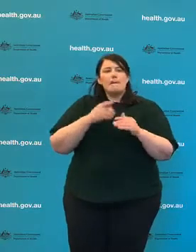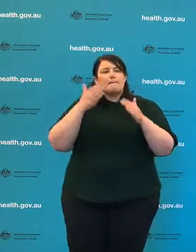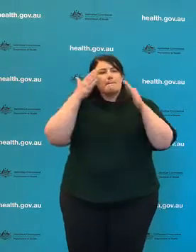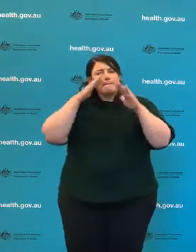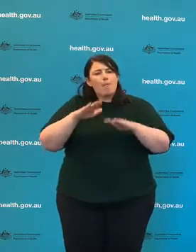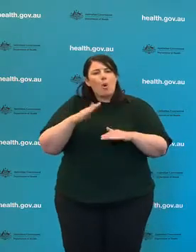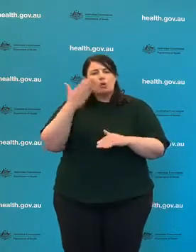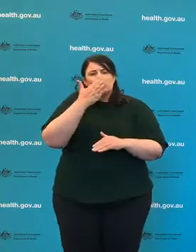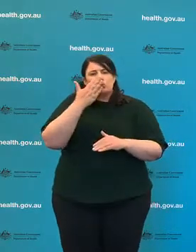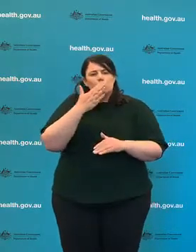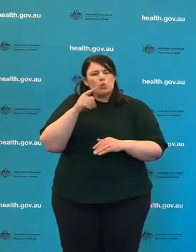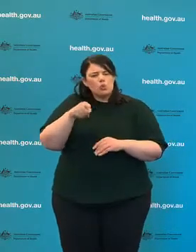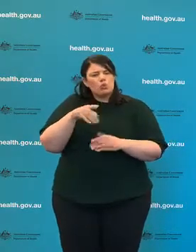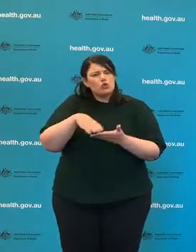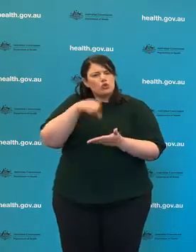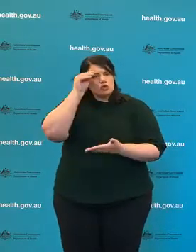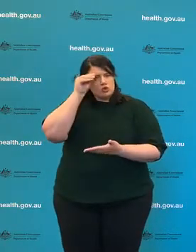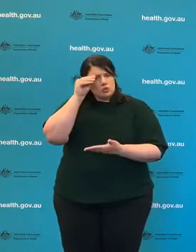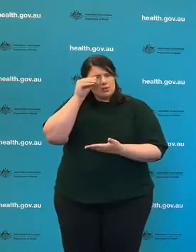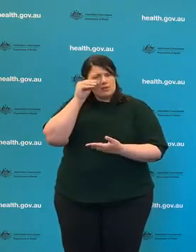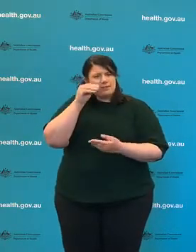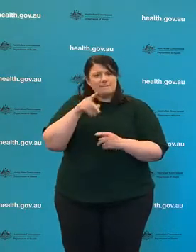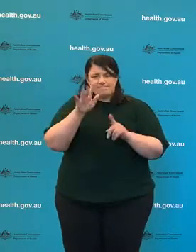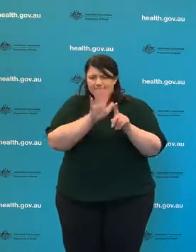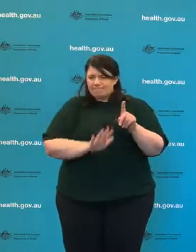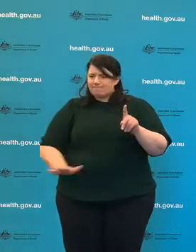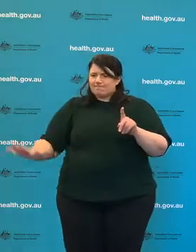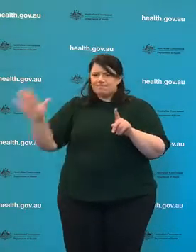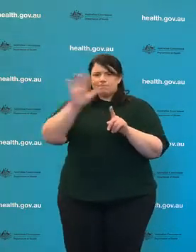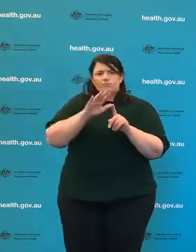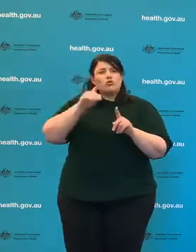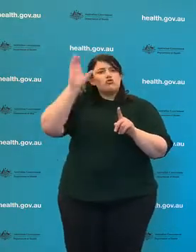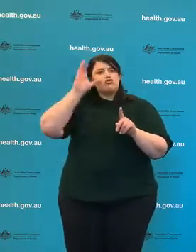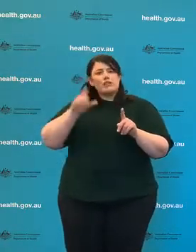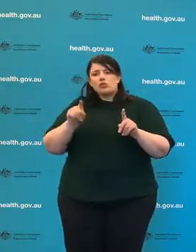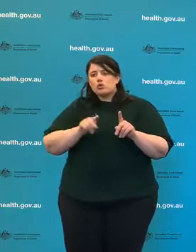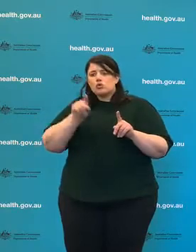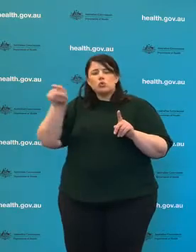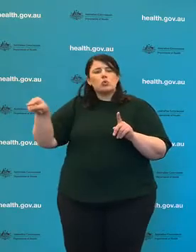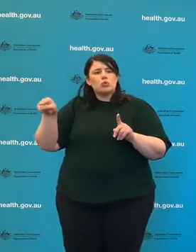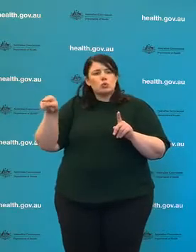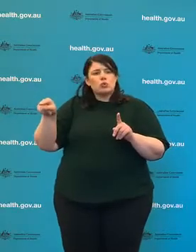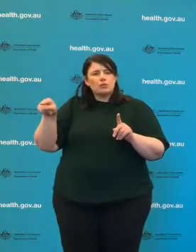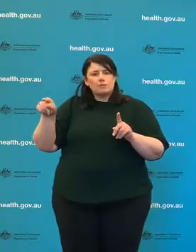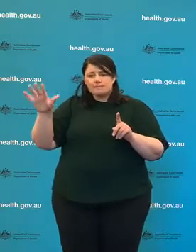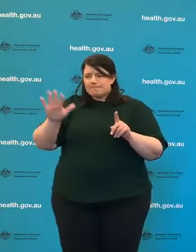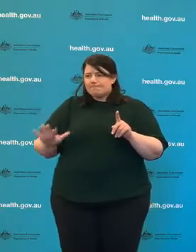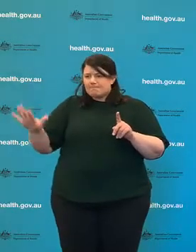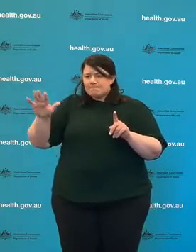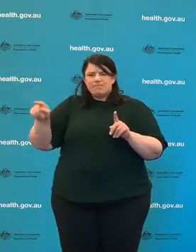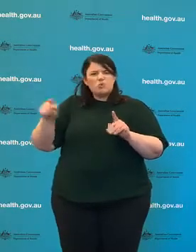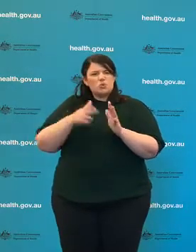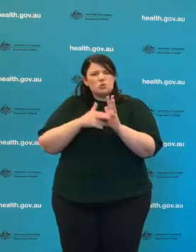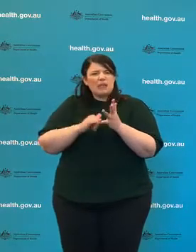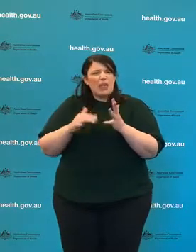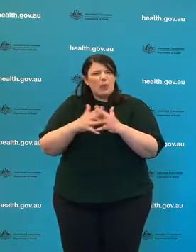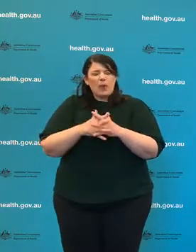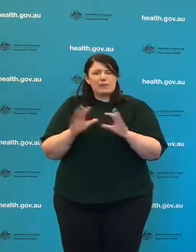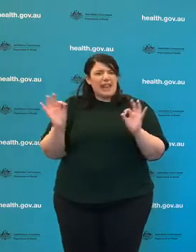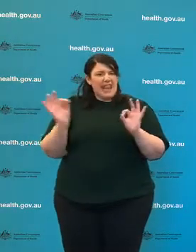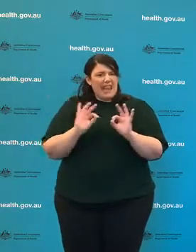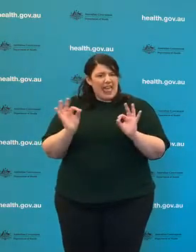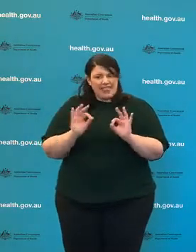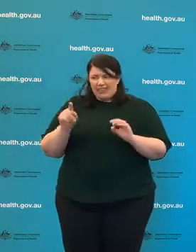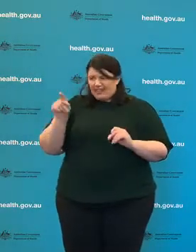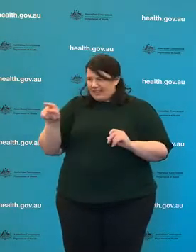or health district in regional New South Wales that comes close to the Commonwealth's definition of a COVID hotspot, but there are students